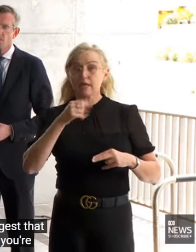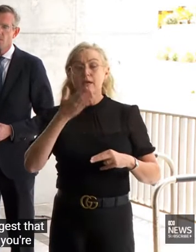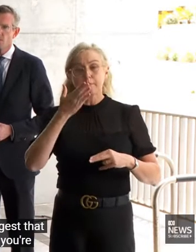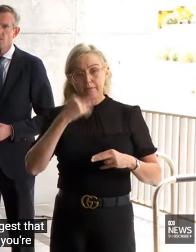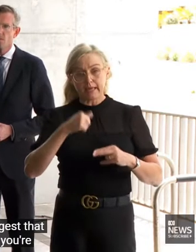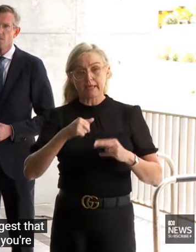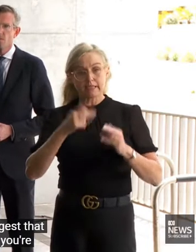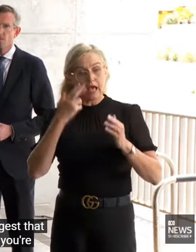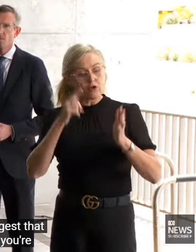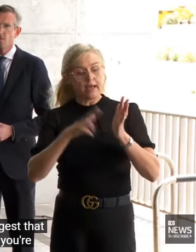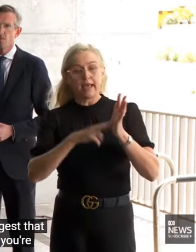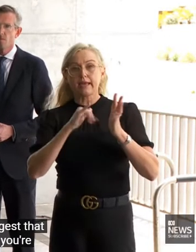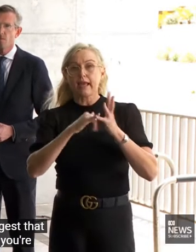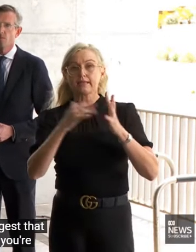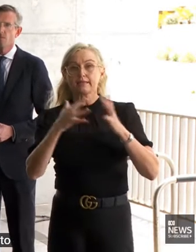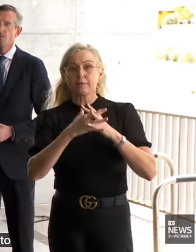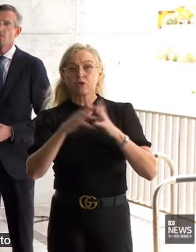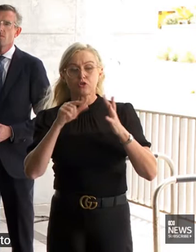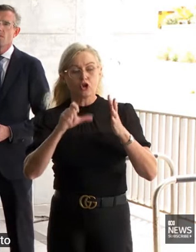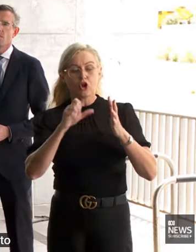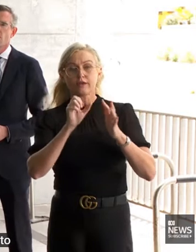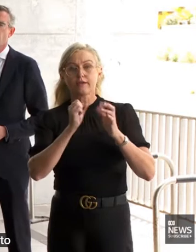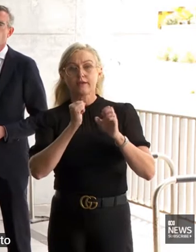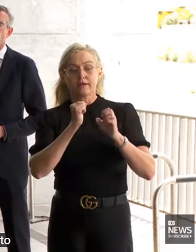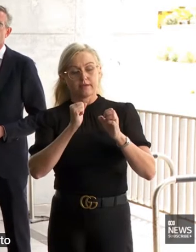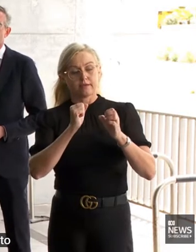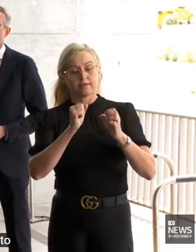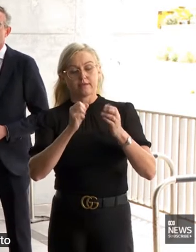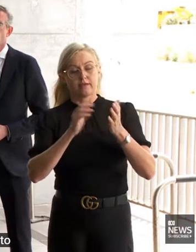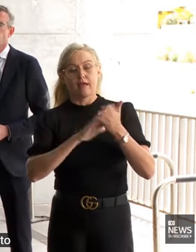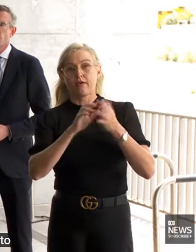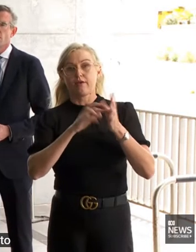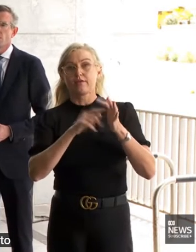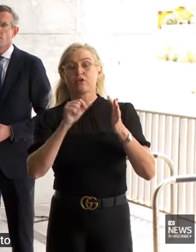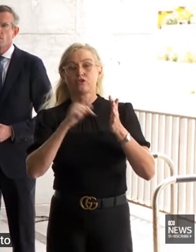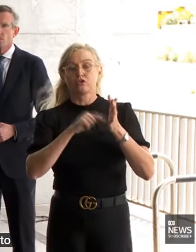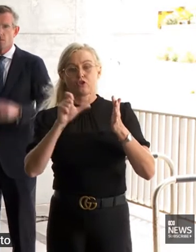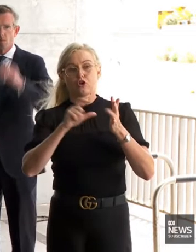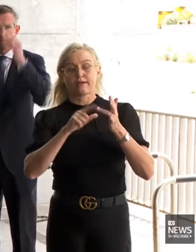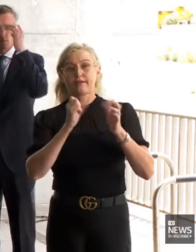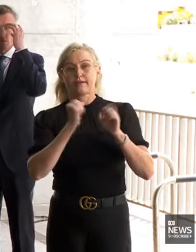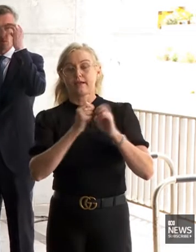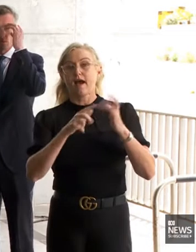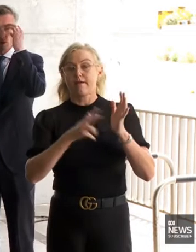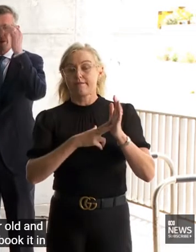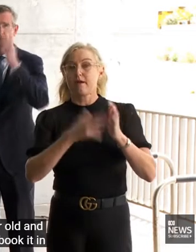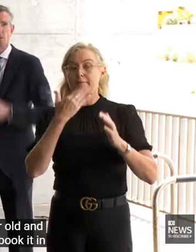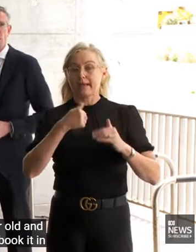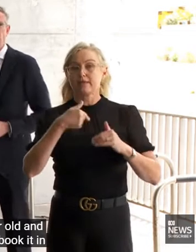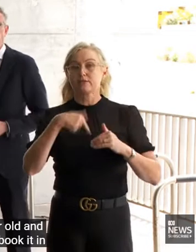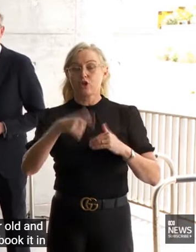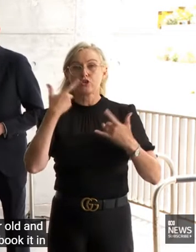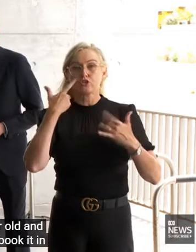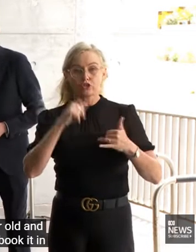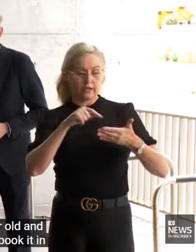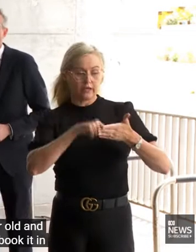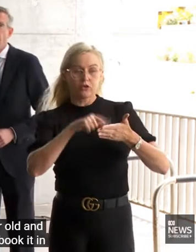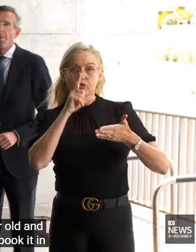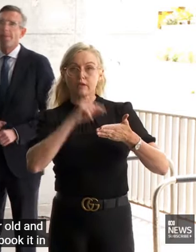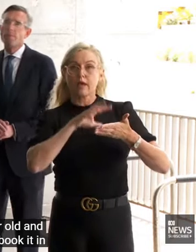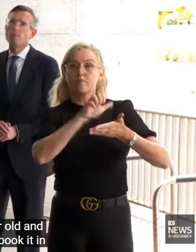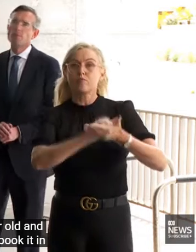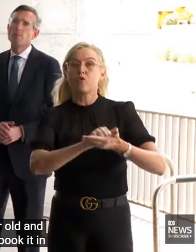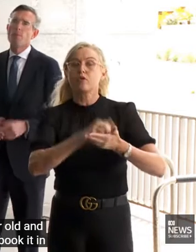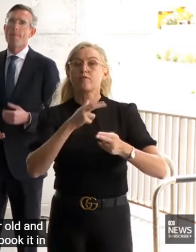to nsw.gov.au, our old and trusty website, and book in. Get yourself a booster if you're eligible, because we